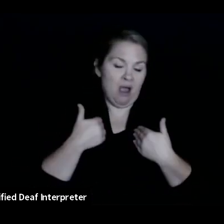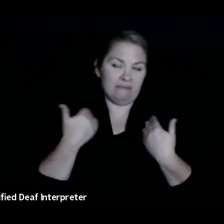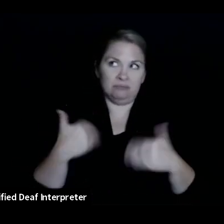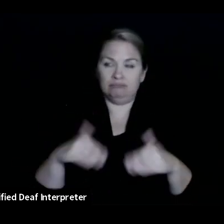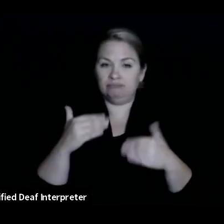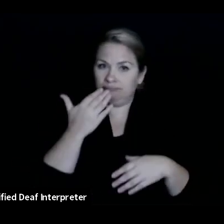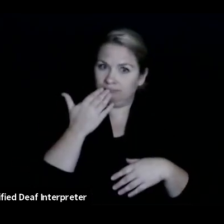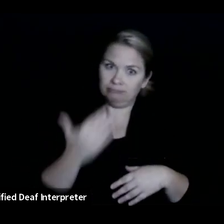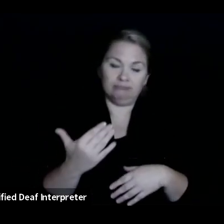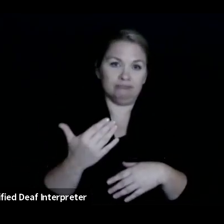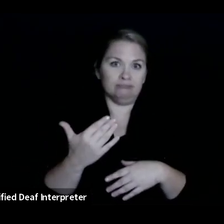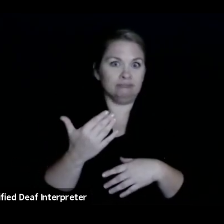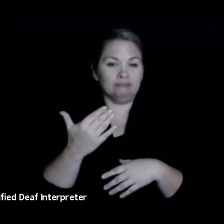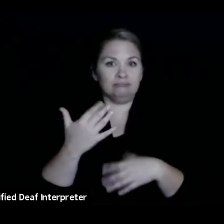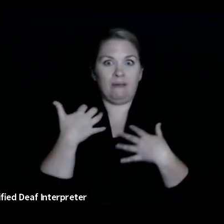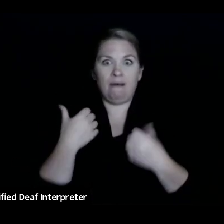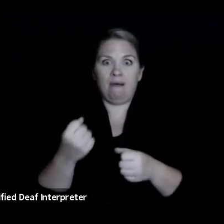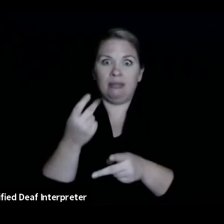that our